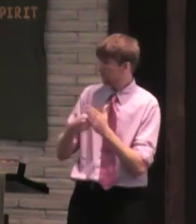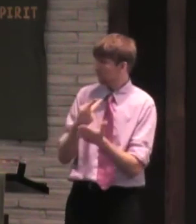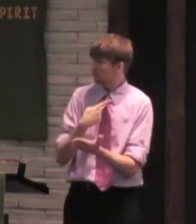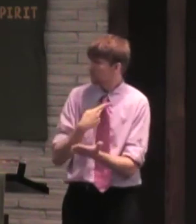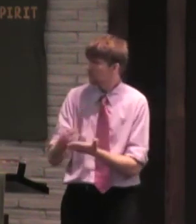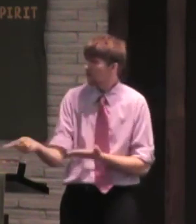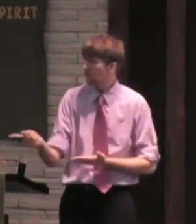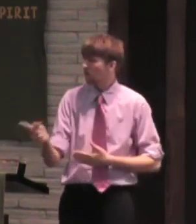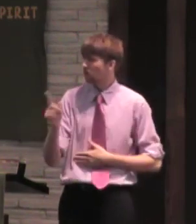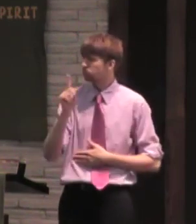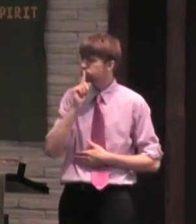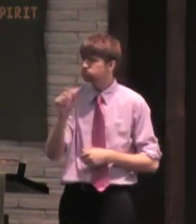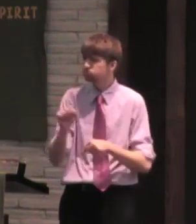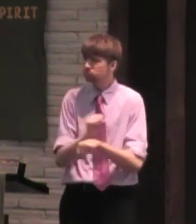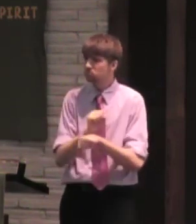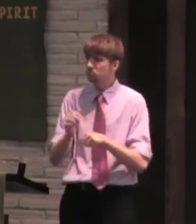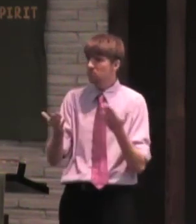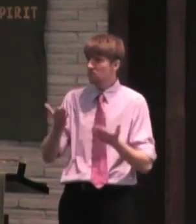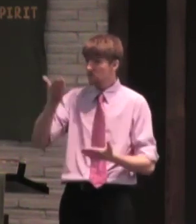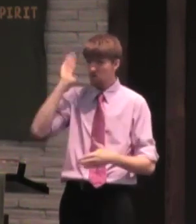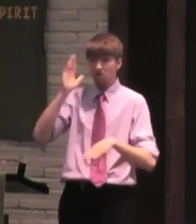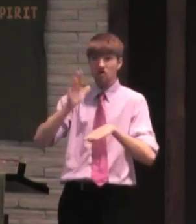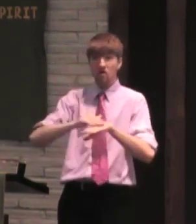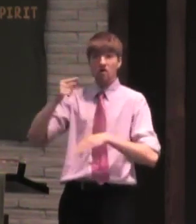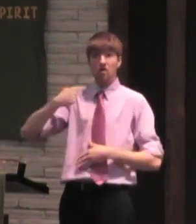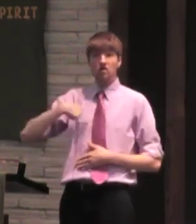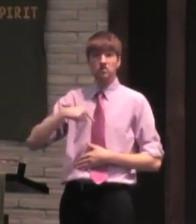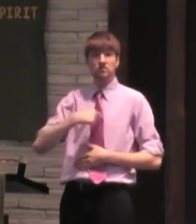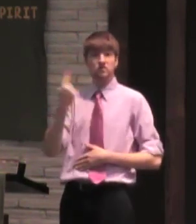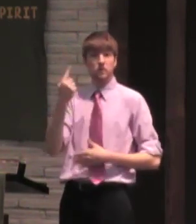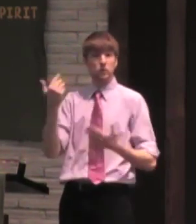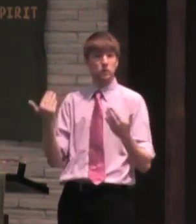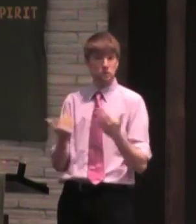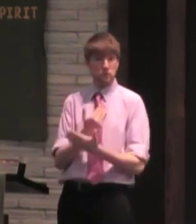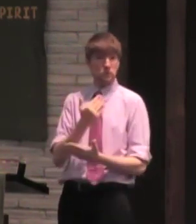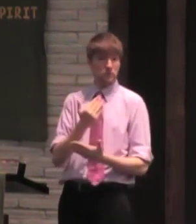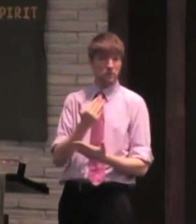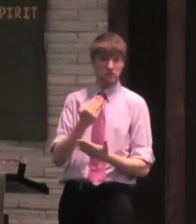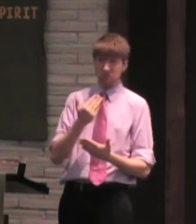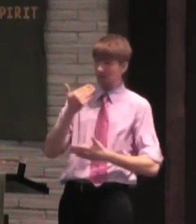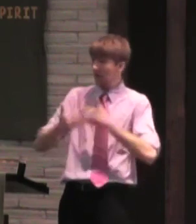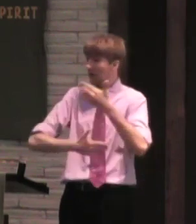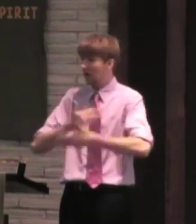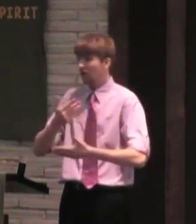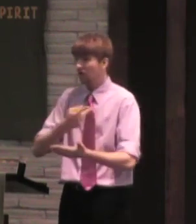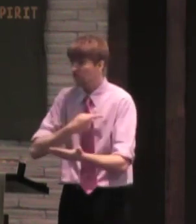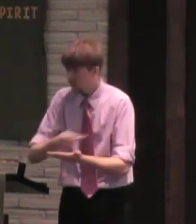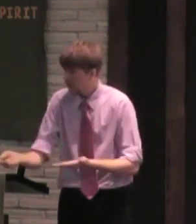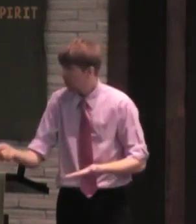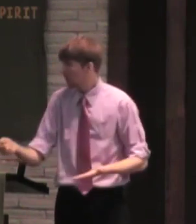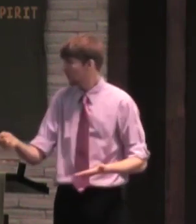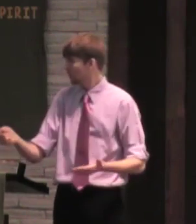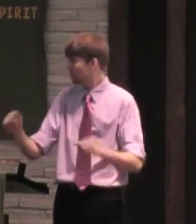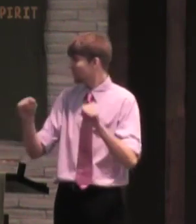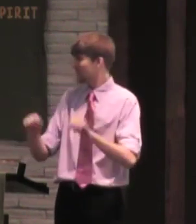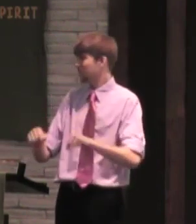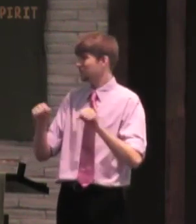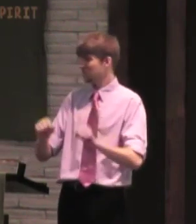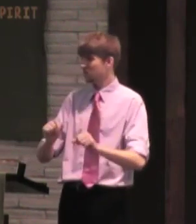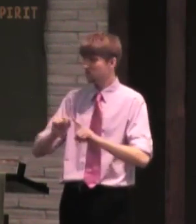2 weeks ago in my sermon, we talked about that sometimes we fail at things. Sometimes we're called to do something new, try